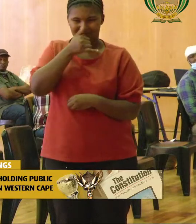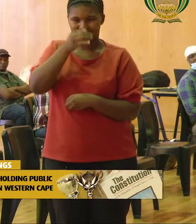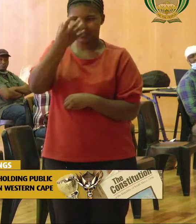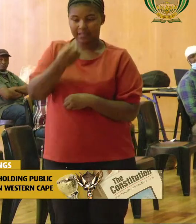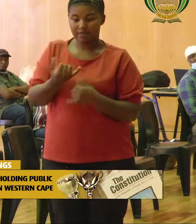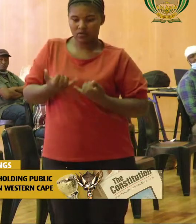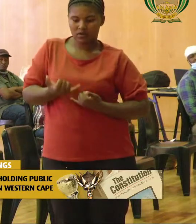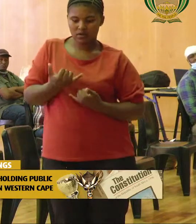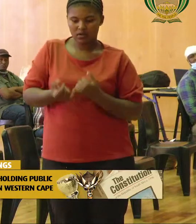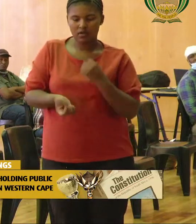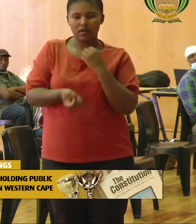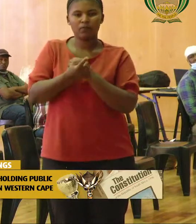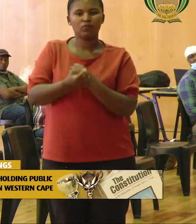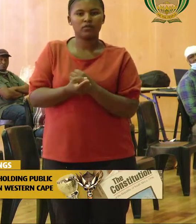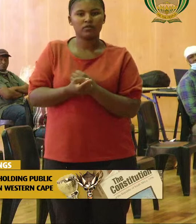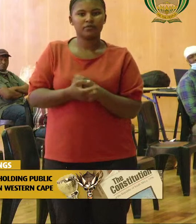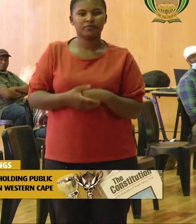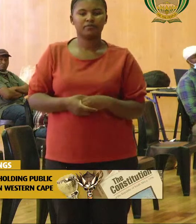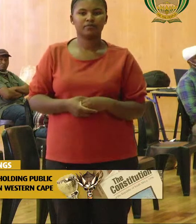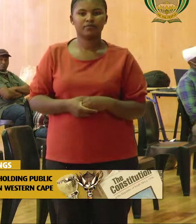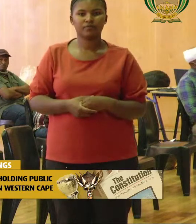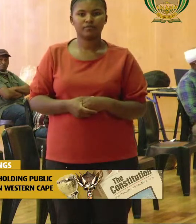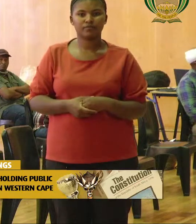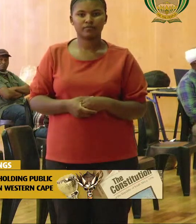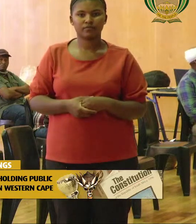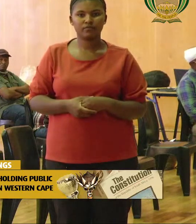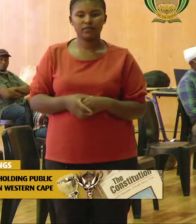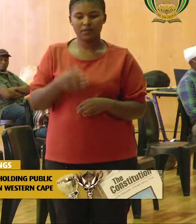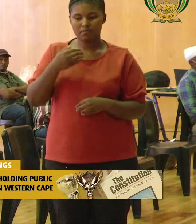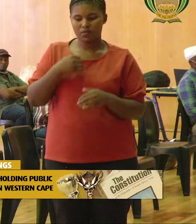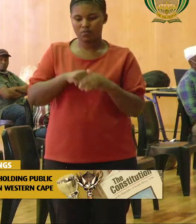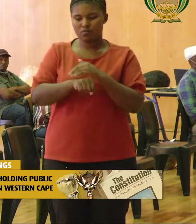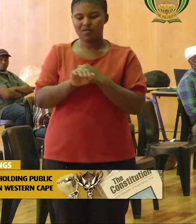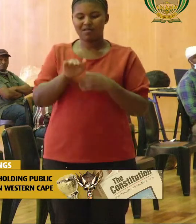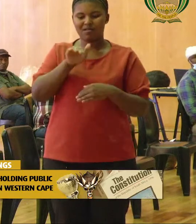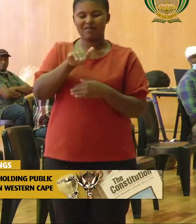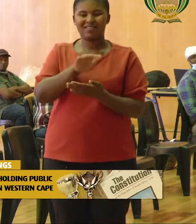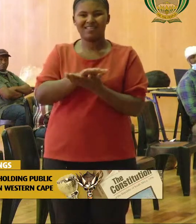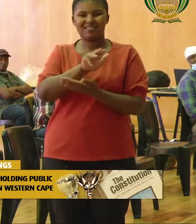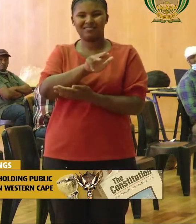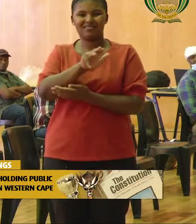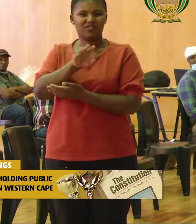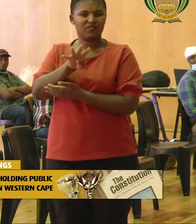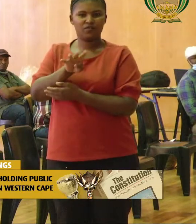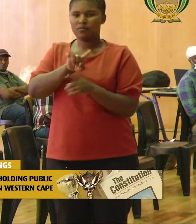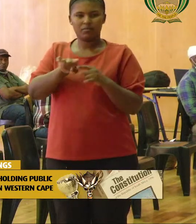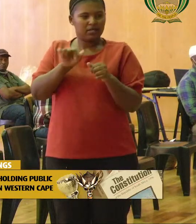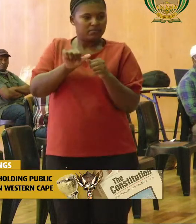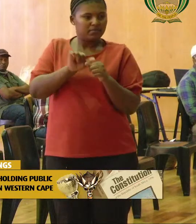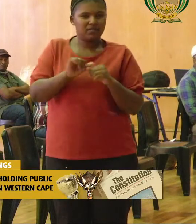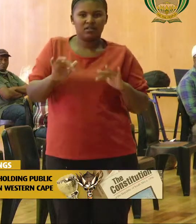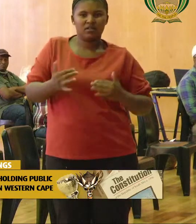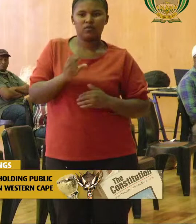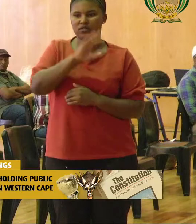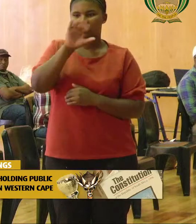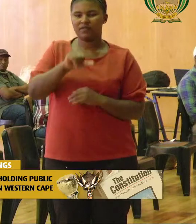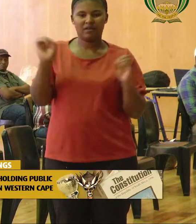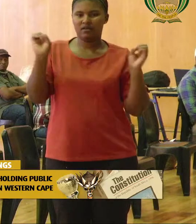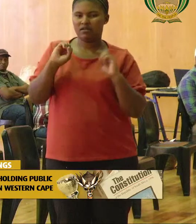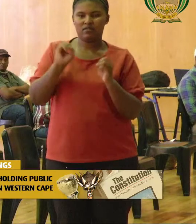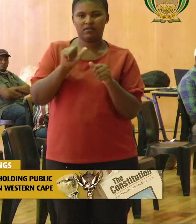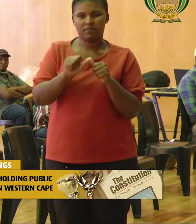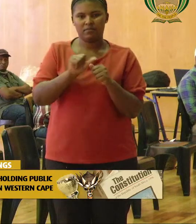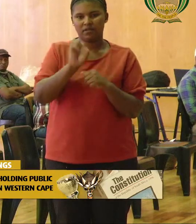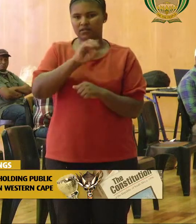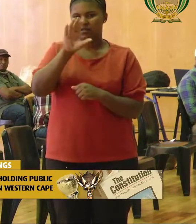in the 4IR, born after 1994. What do I see in South Africa that's bad? Nothing.